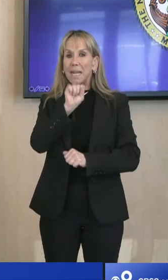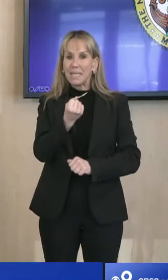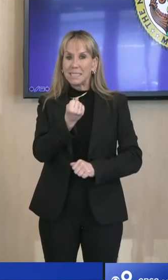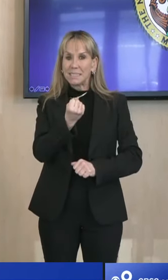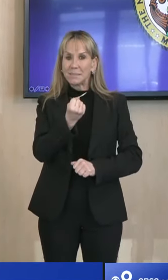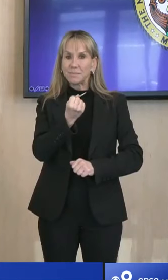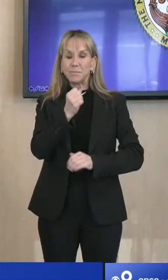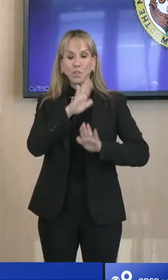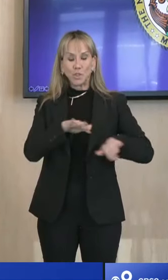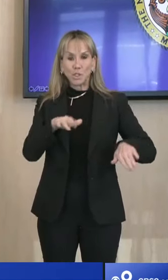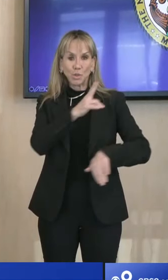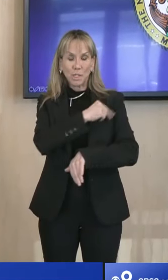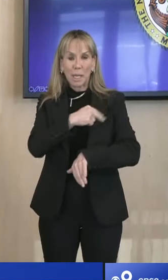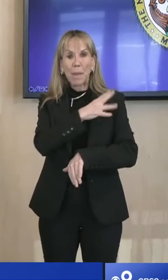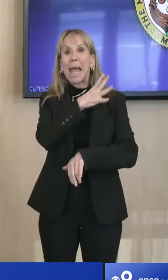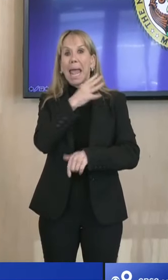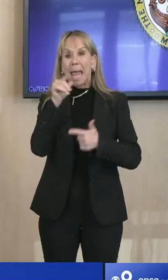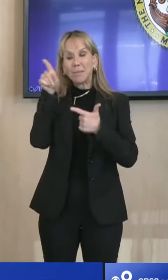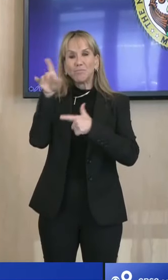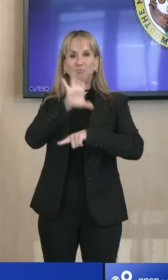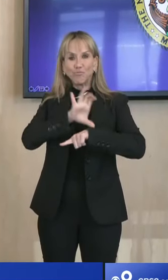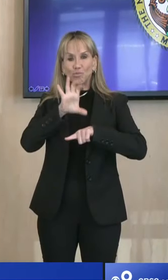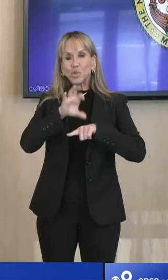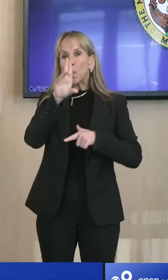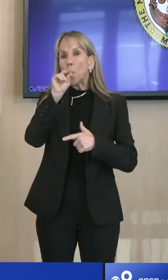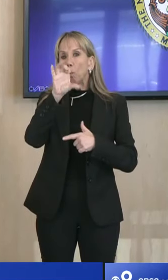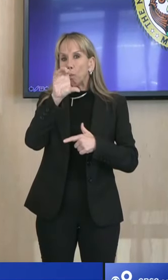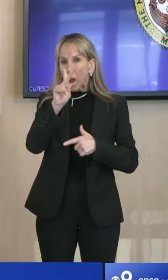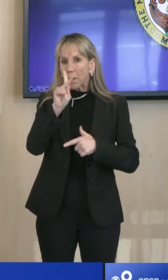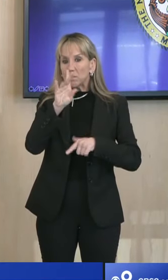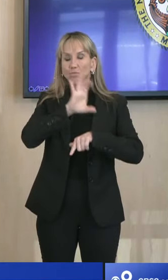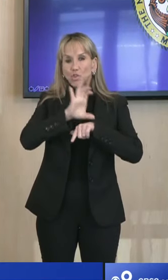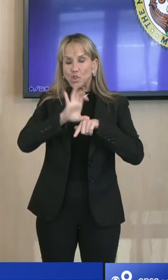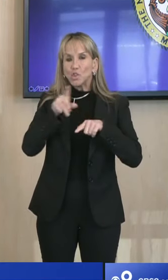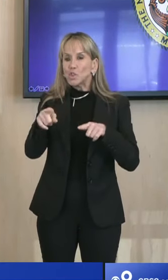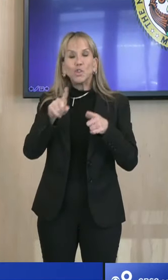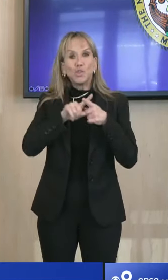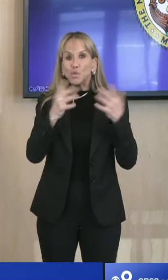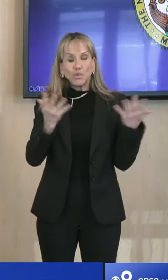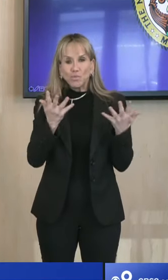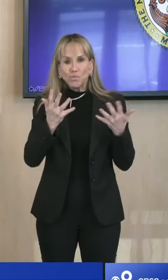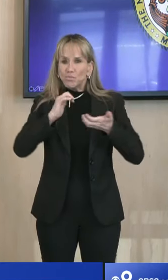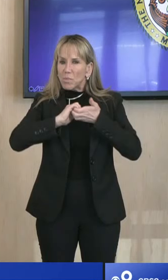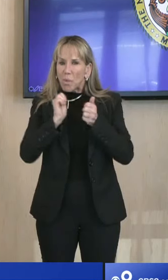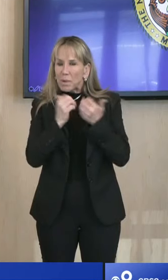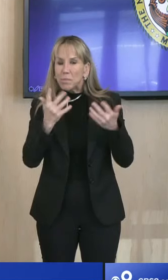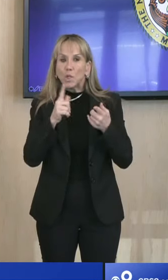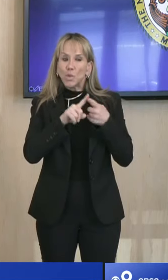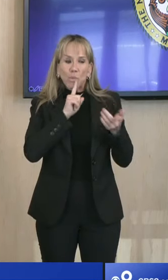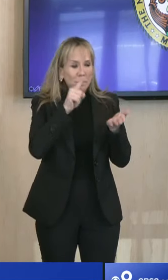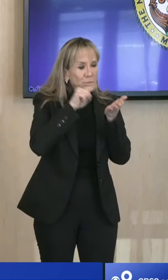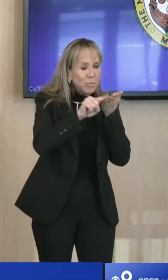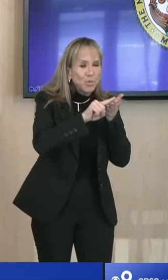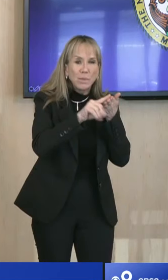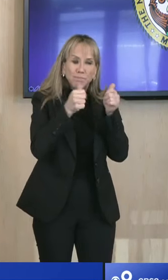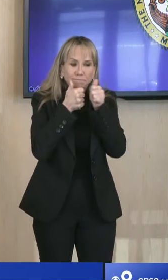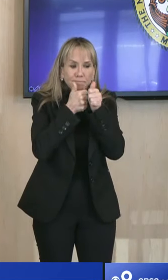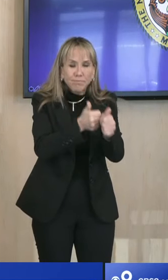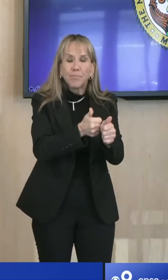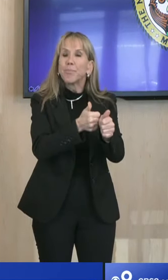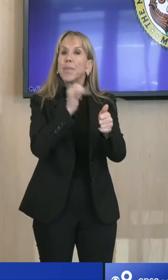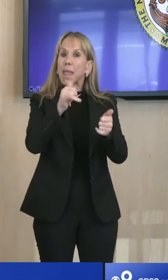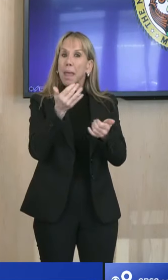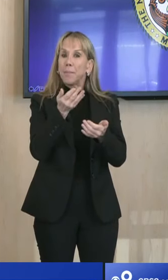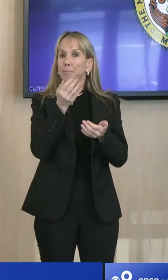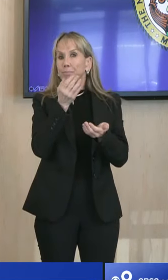Rock Church on a program to collect, track, and distribute donated medical equipment that is critically needed to support